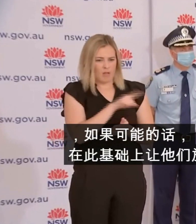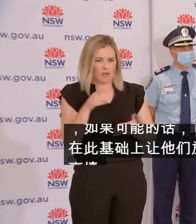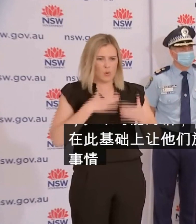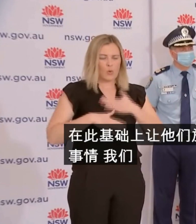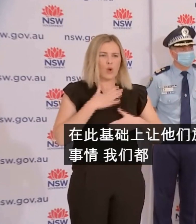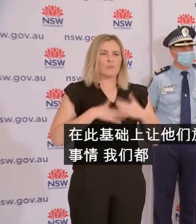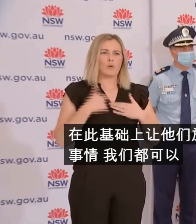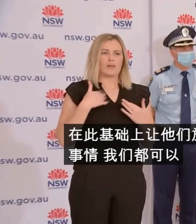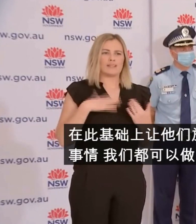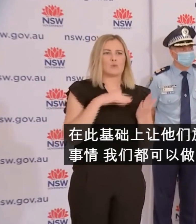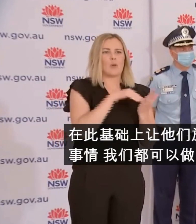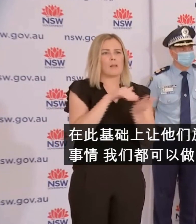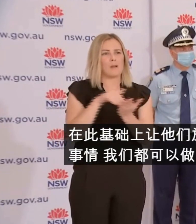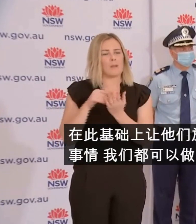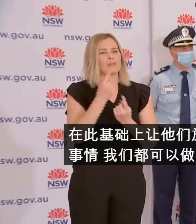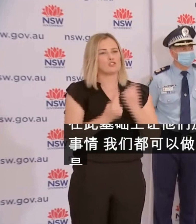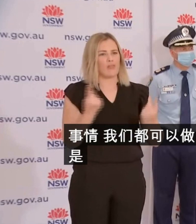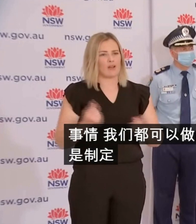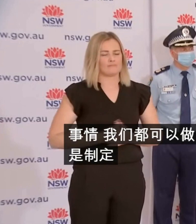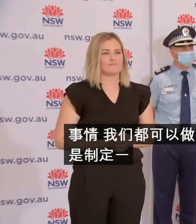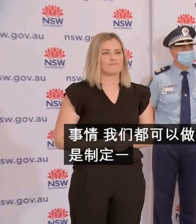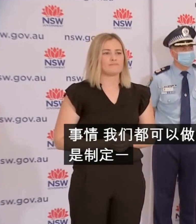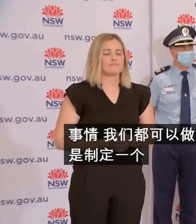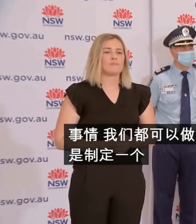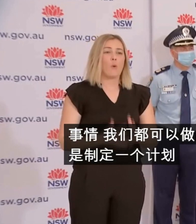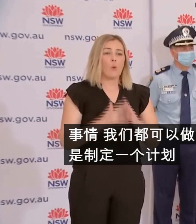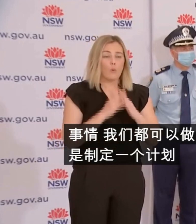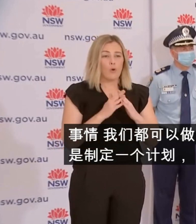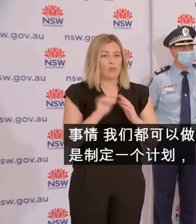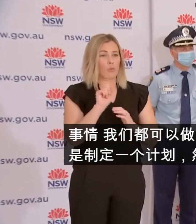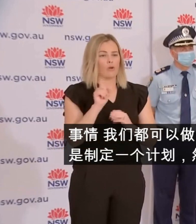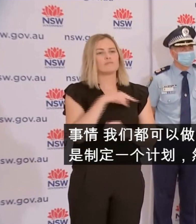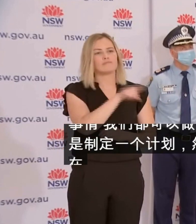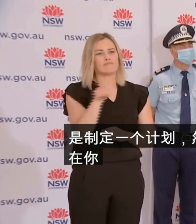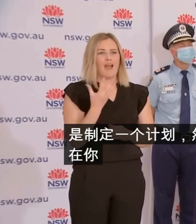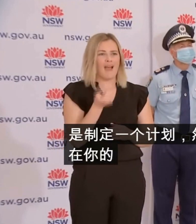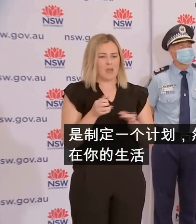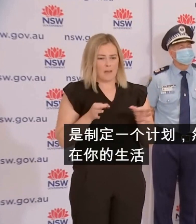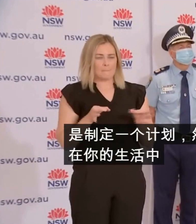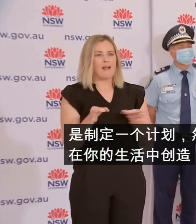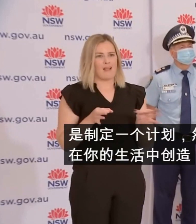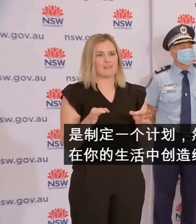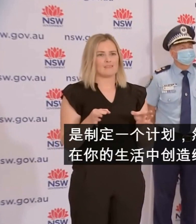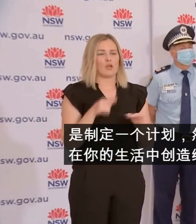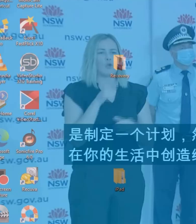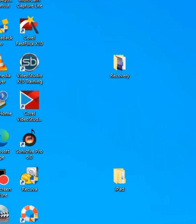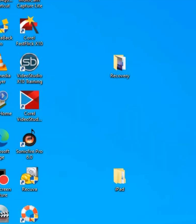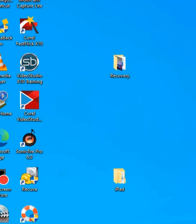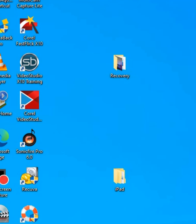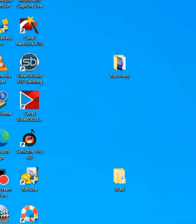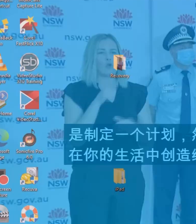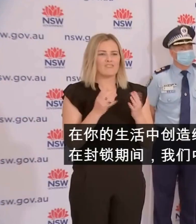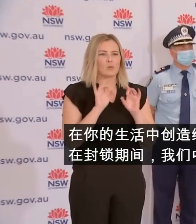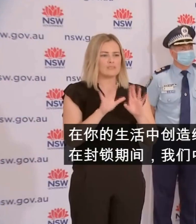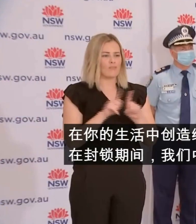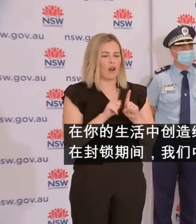So the simple things that we can all do is firstly, have a plan and to create structure in your lives. Particularly in a